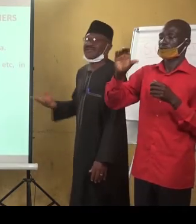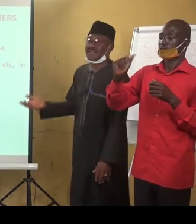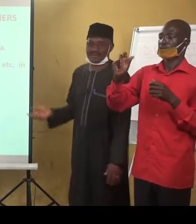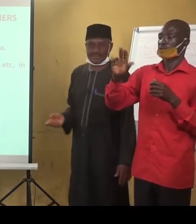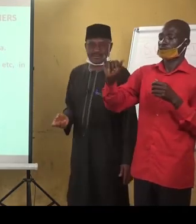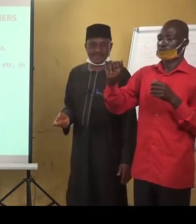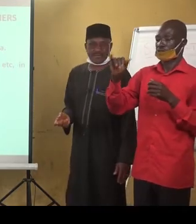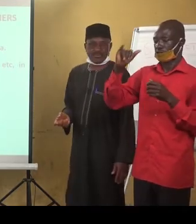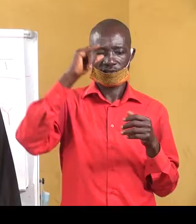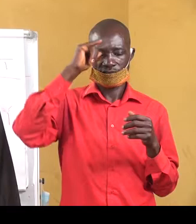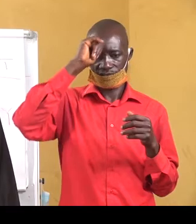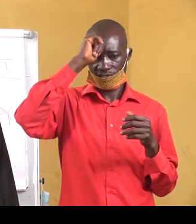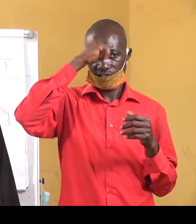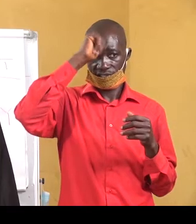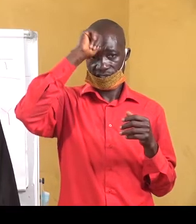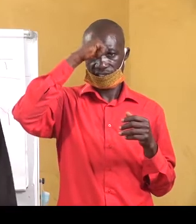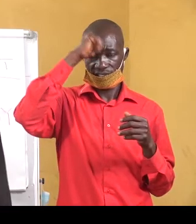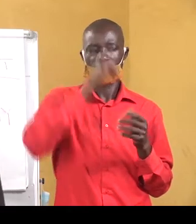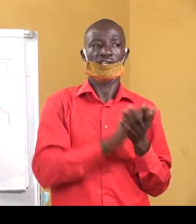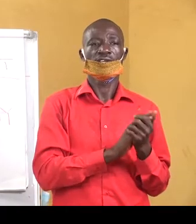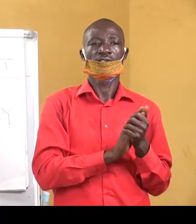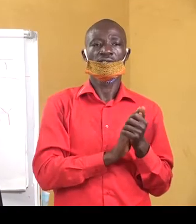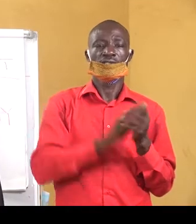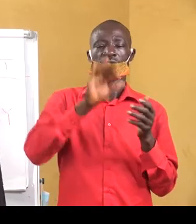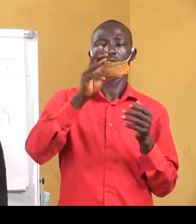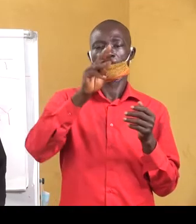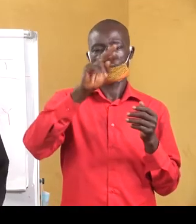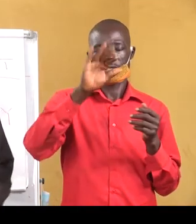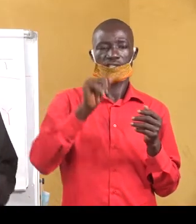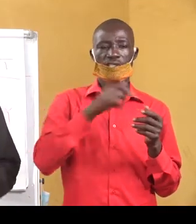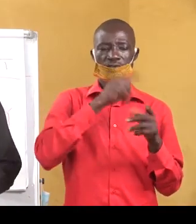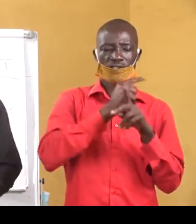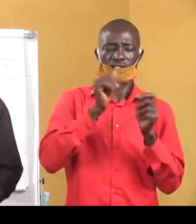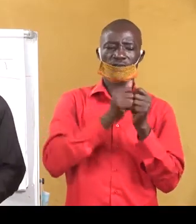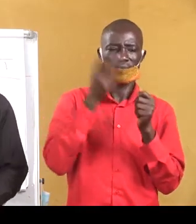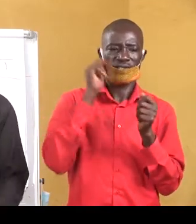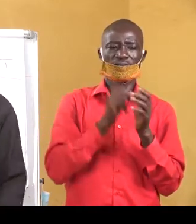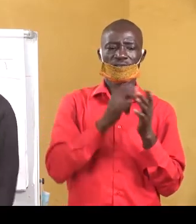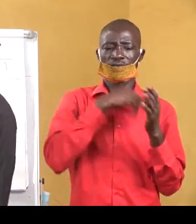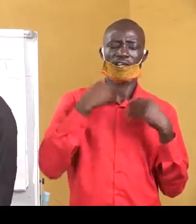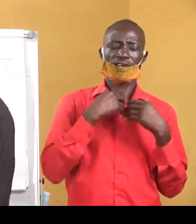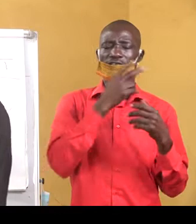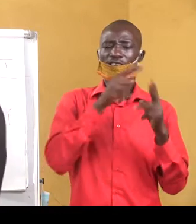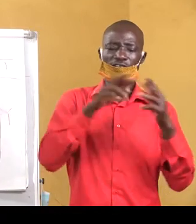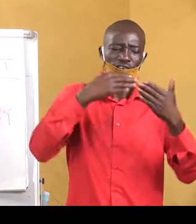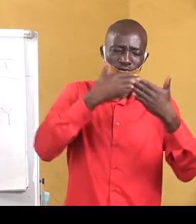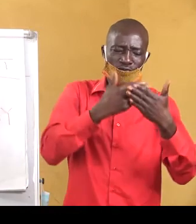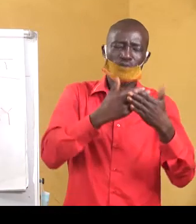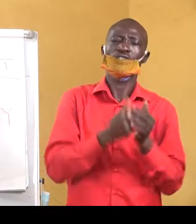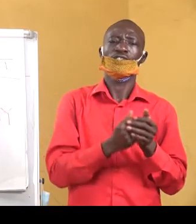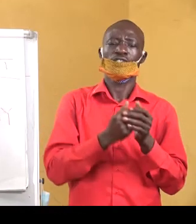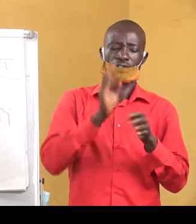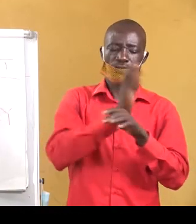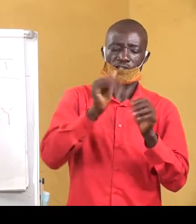China, India. We trade with India. We have a very close trading partner with